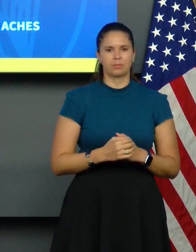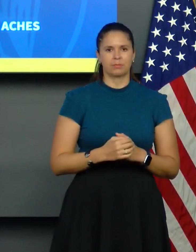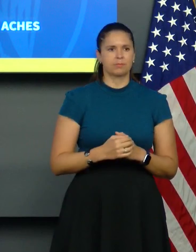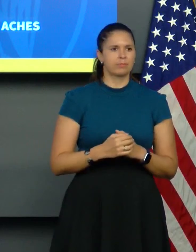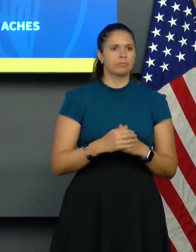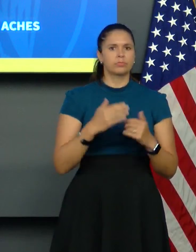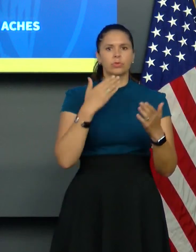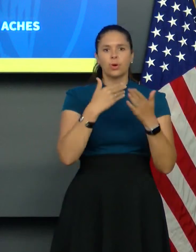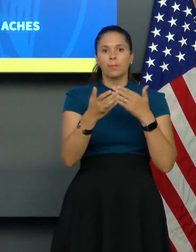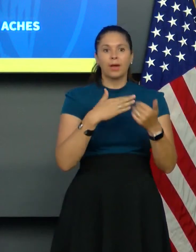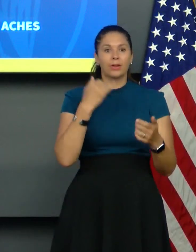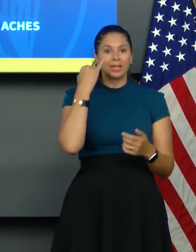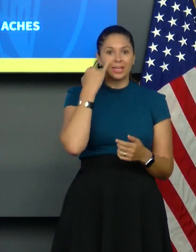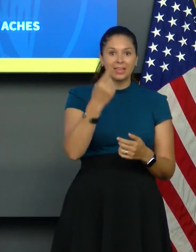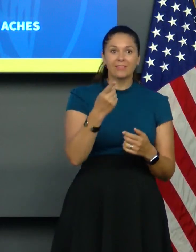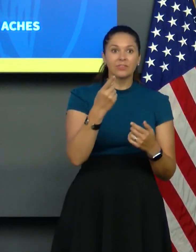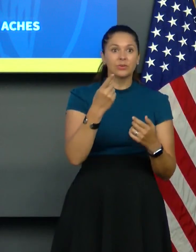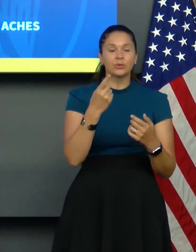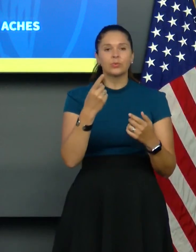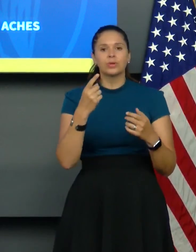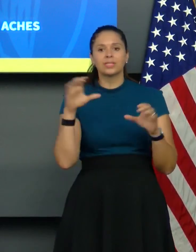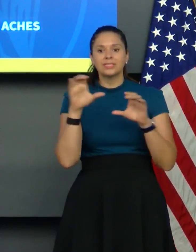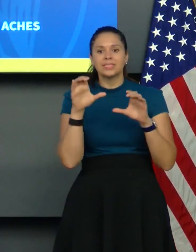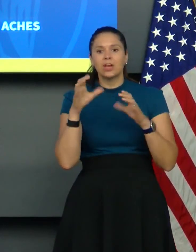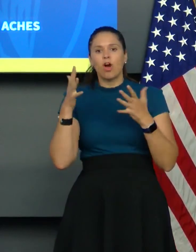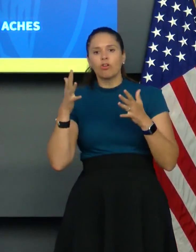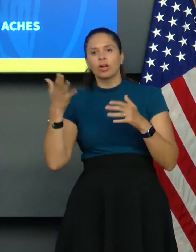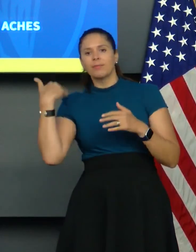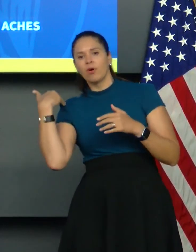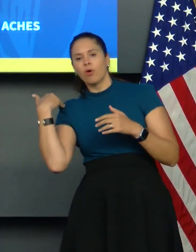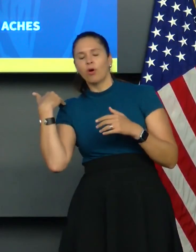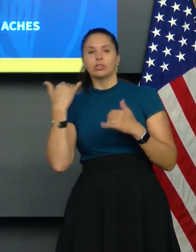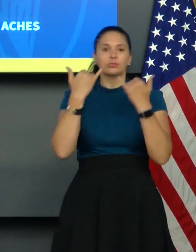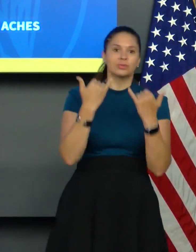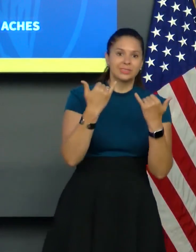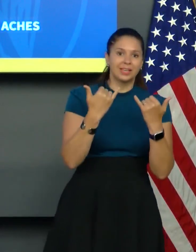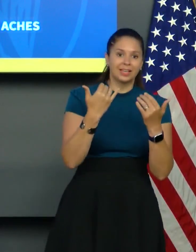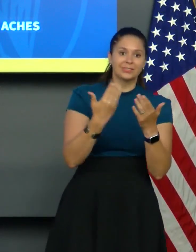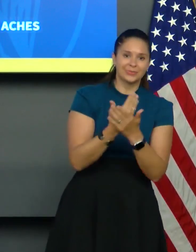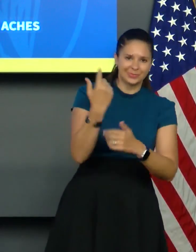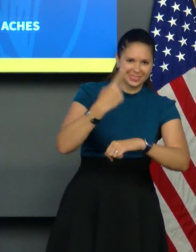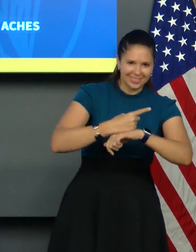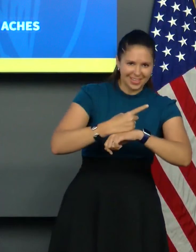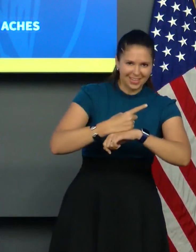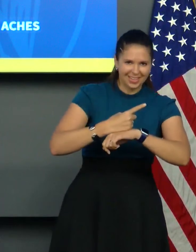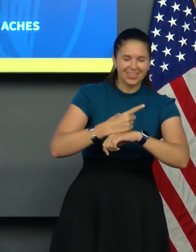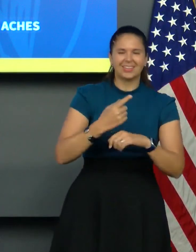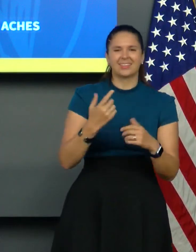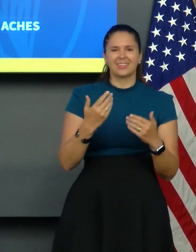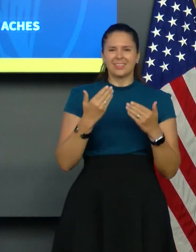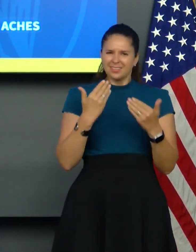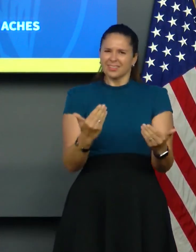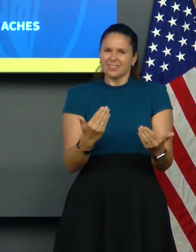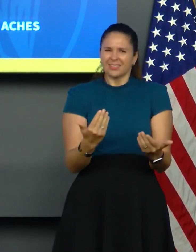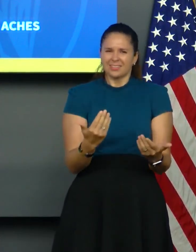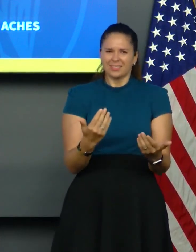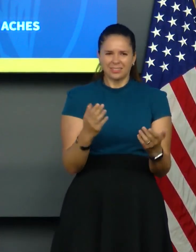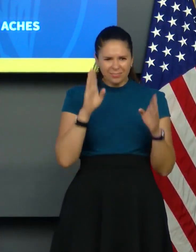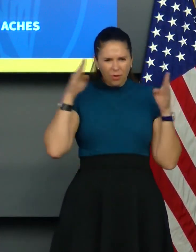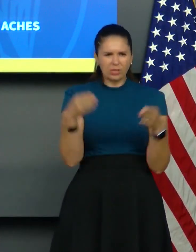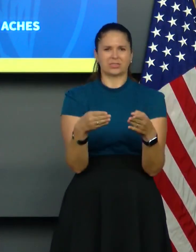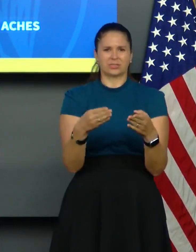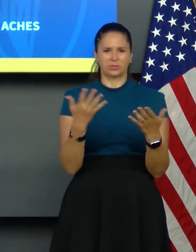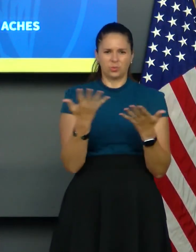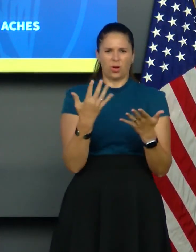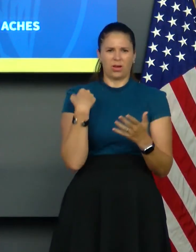No matter whether you have done this at any point prior, today is a new day. Let's get with the program. Let's do